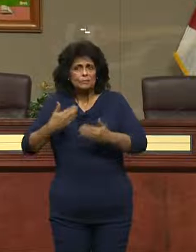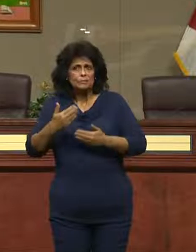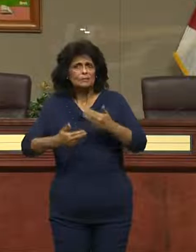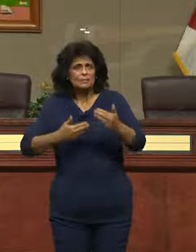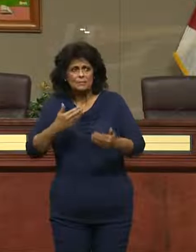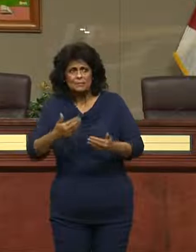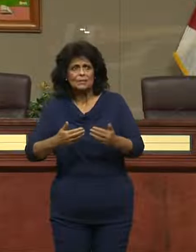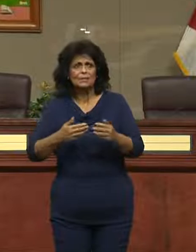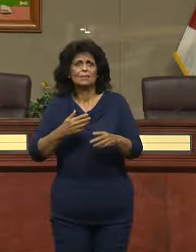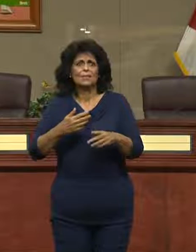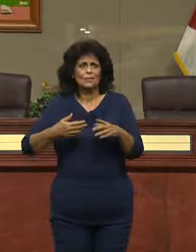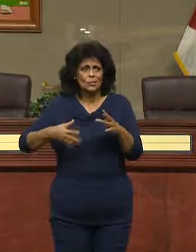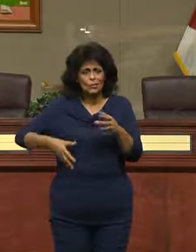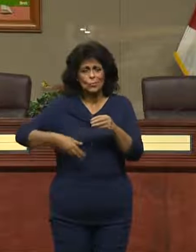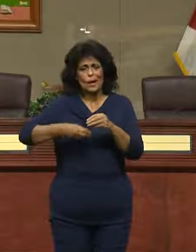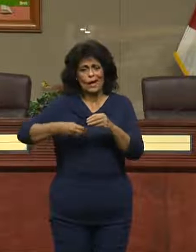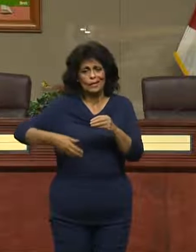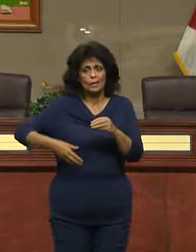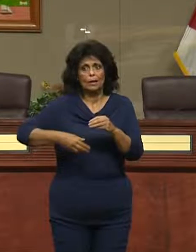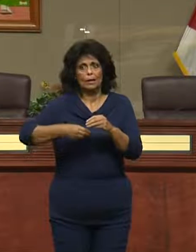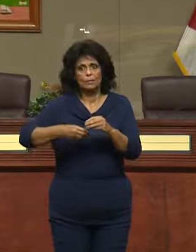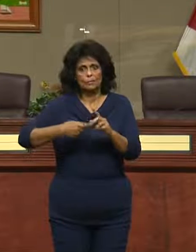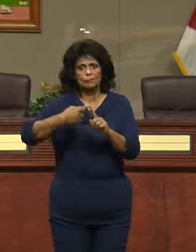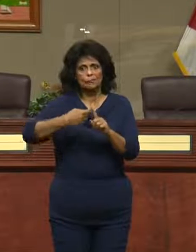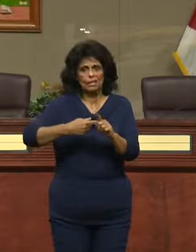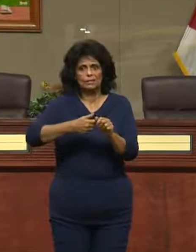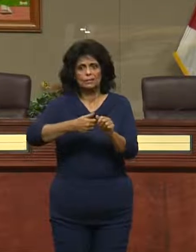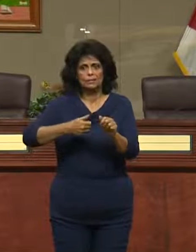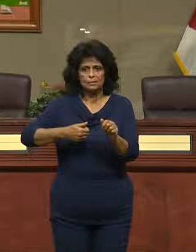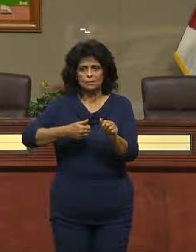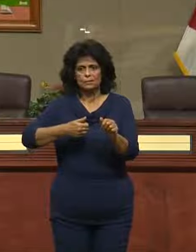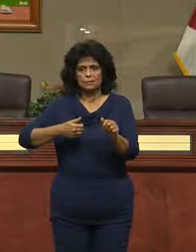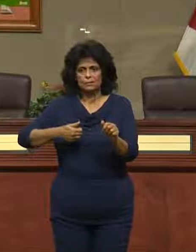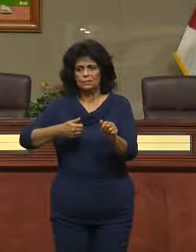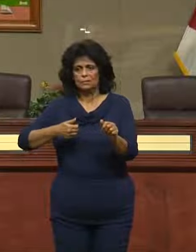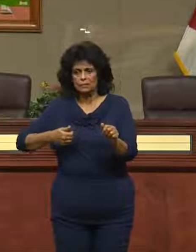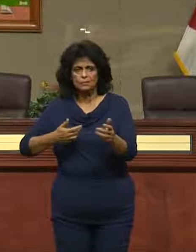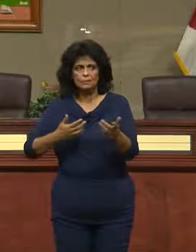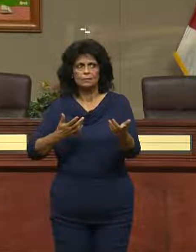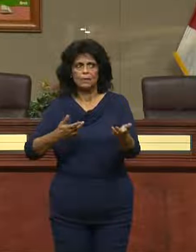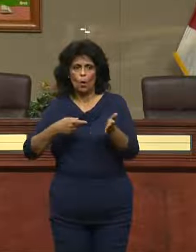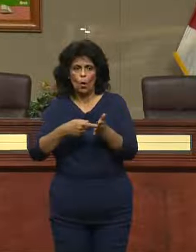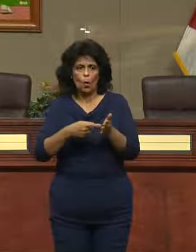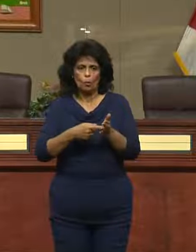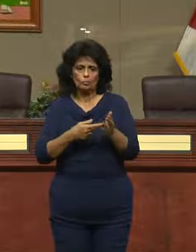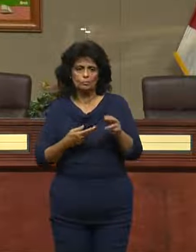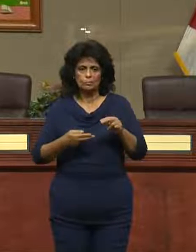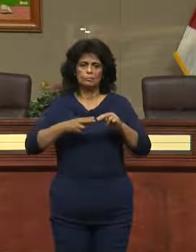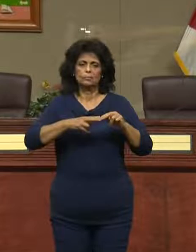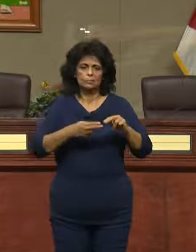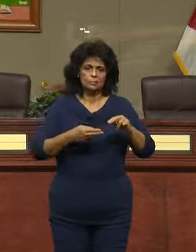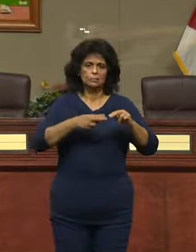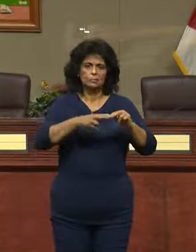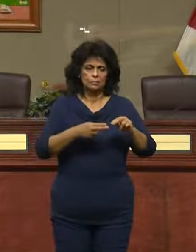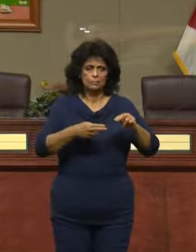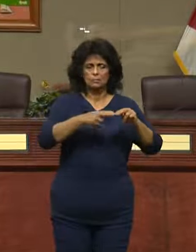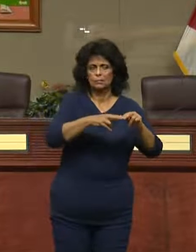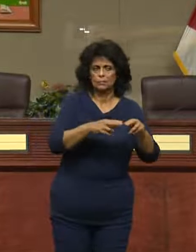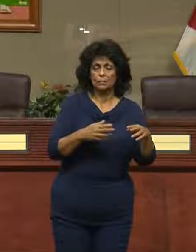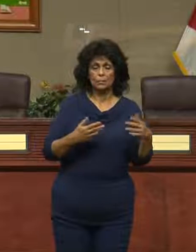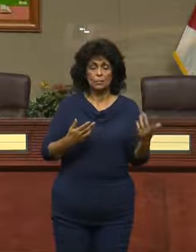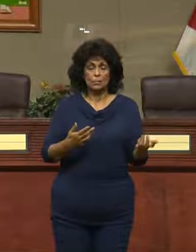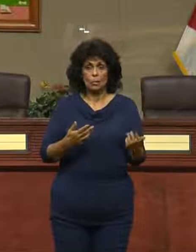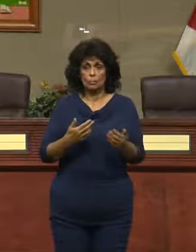arrears in rent payments have continued to grow for some. So we have no way of really knowing in